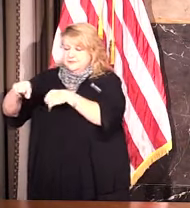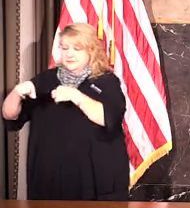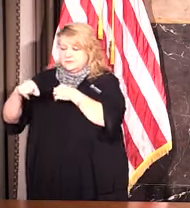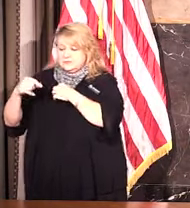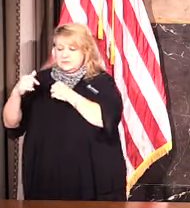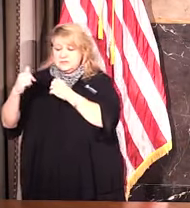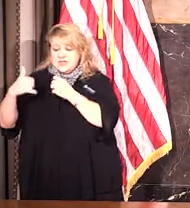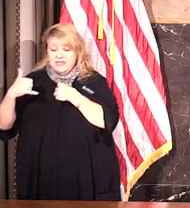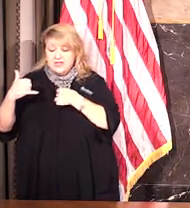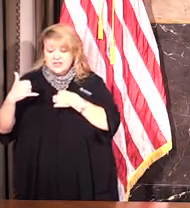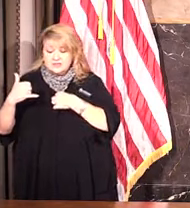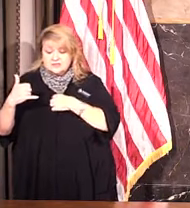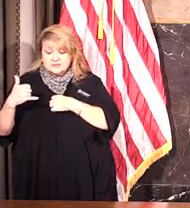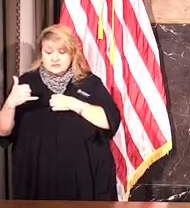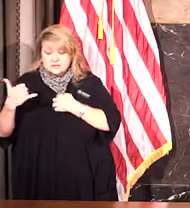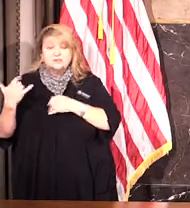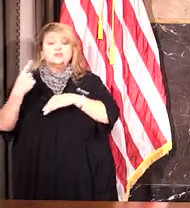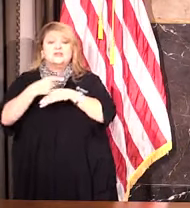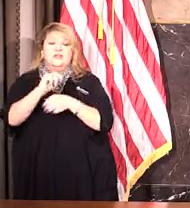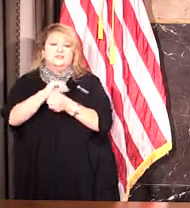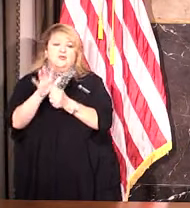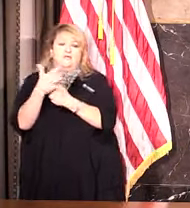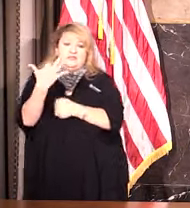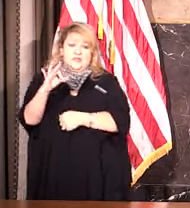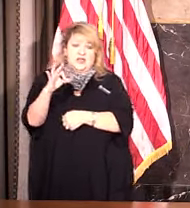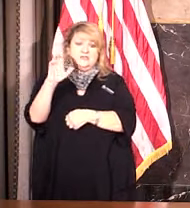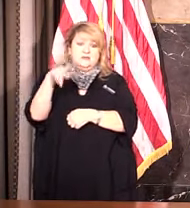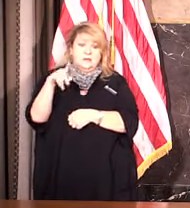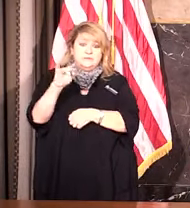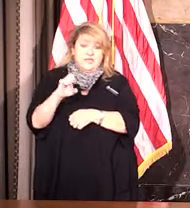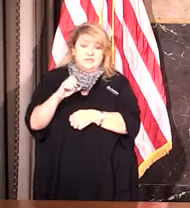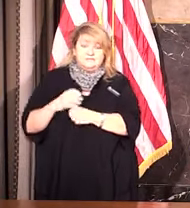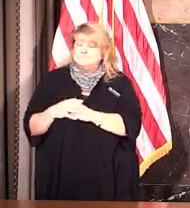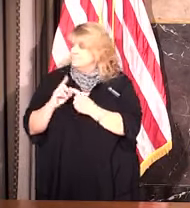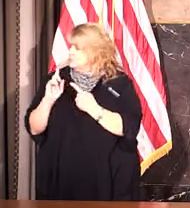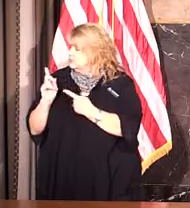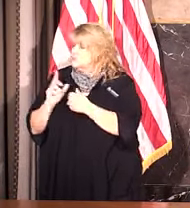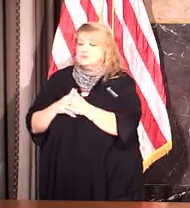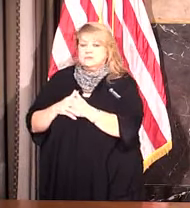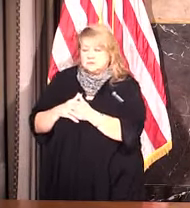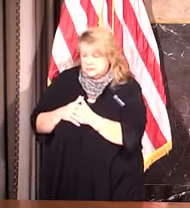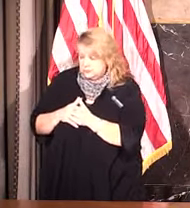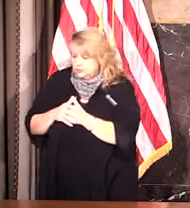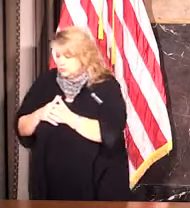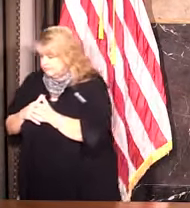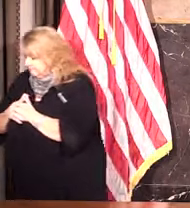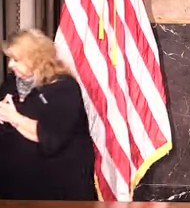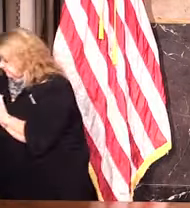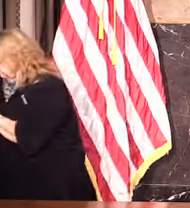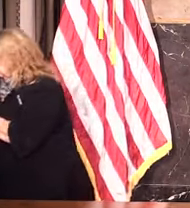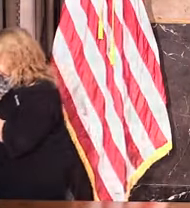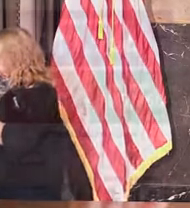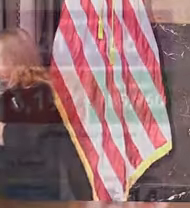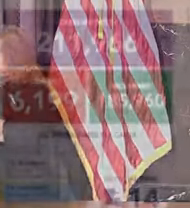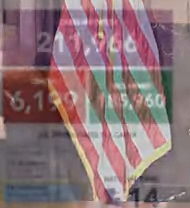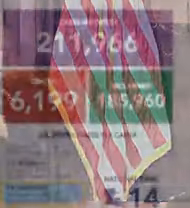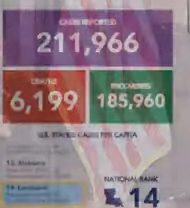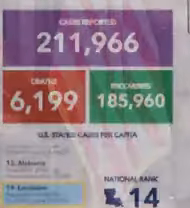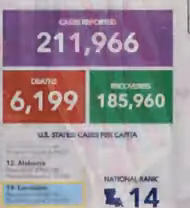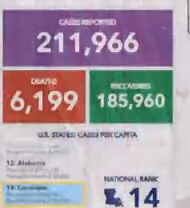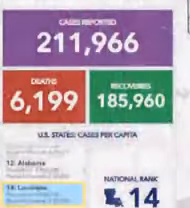today's COVID-19 update, which unfortunately continues a disturbing trend